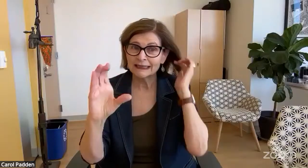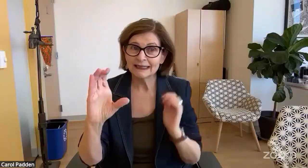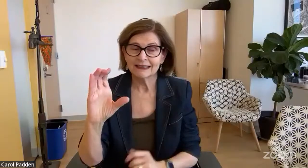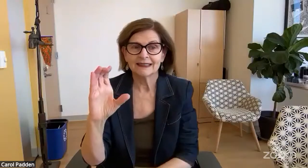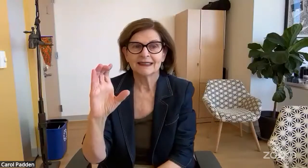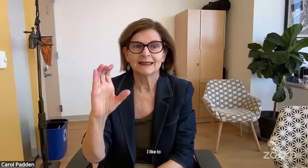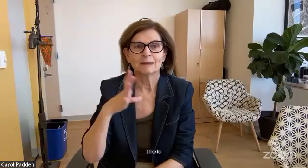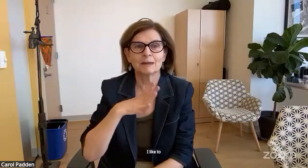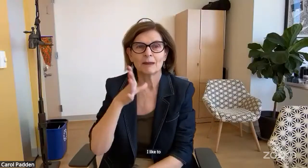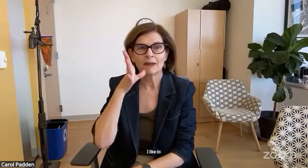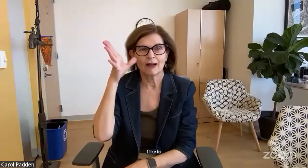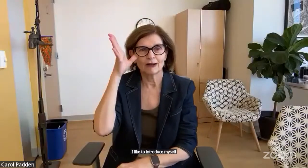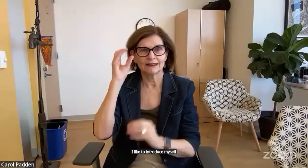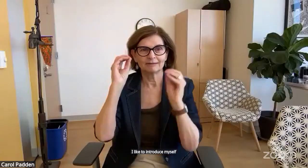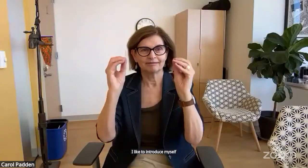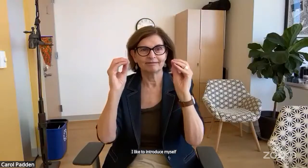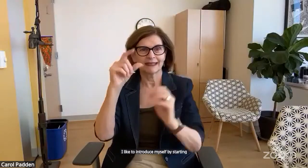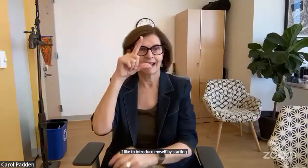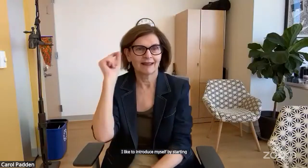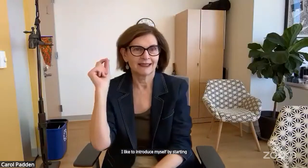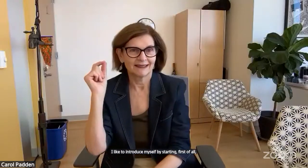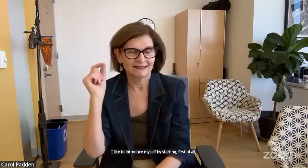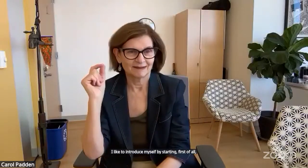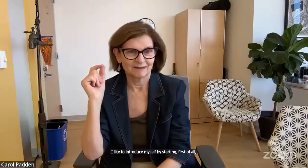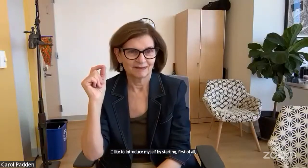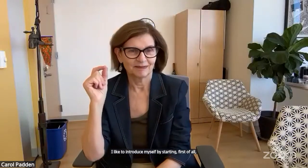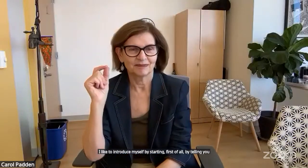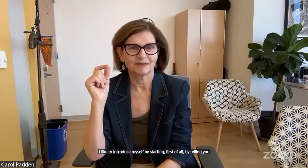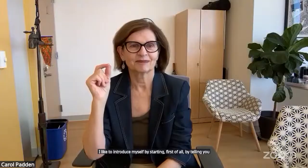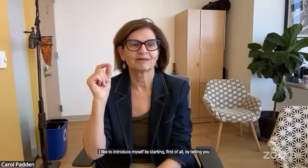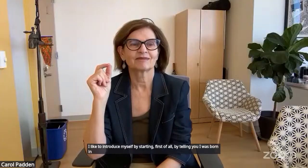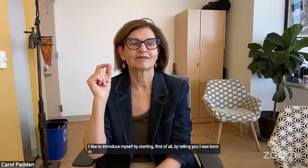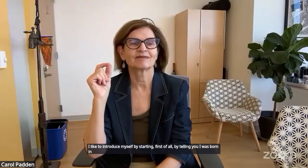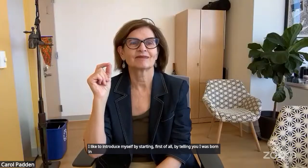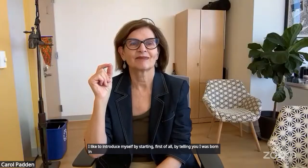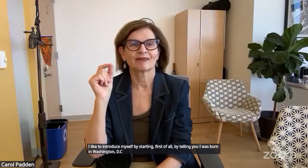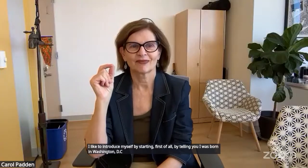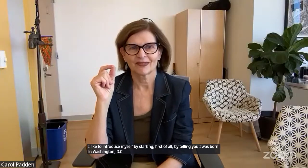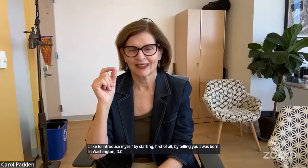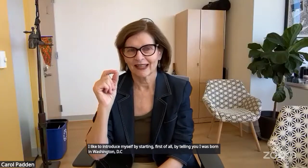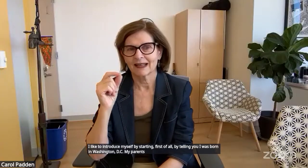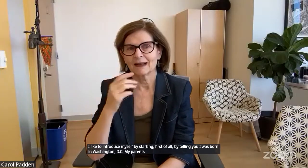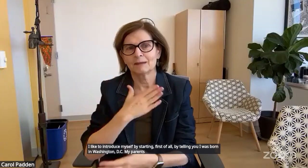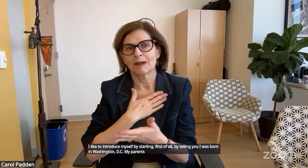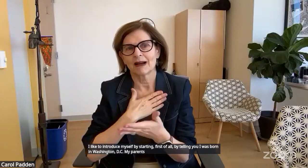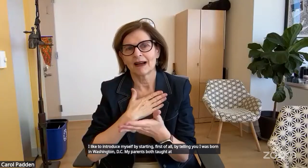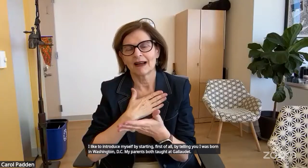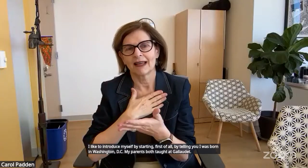I like to introduce myself by starting, first of all, by telling you I was born in Washington, D.C. My parents both taught at Gallaudet.